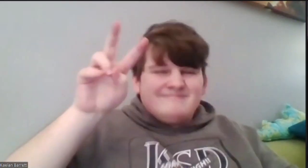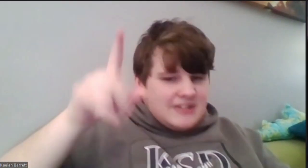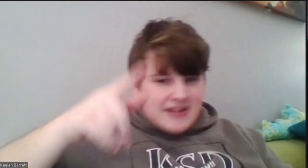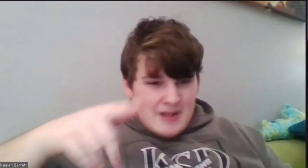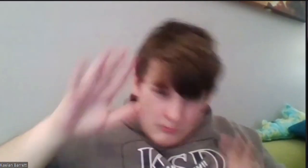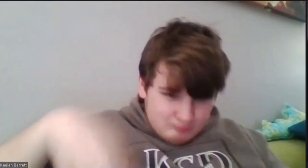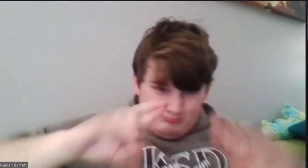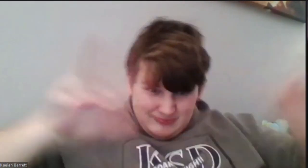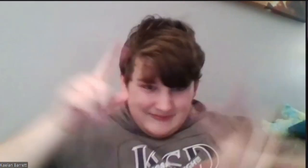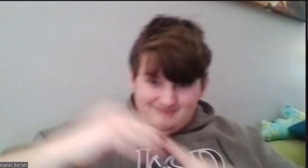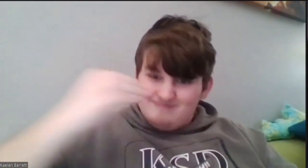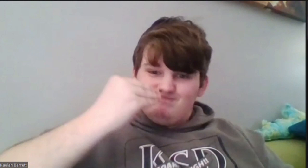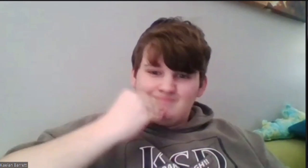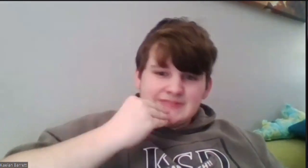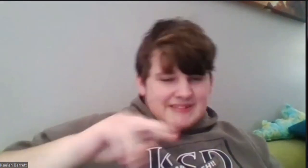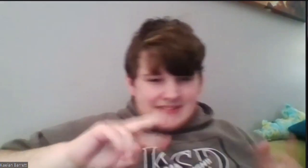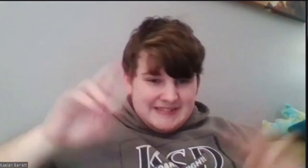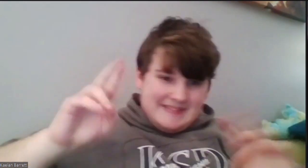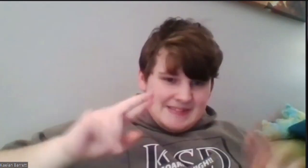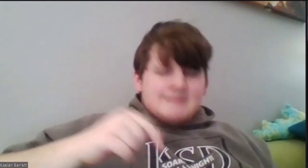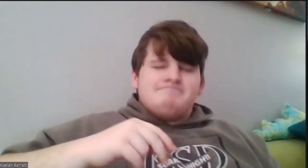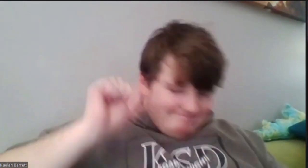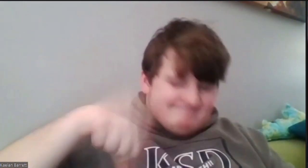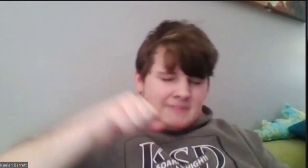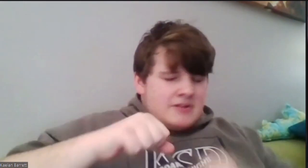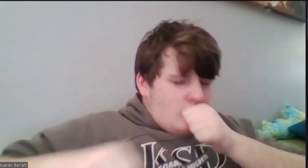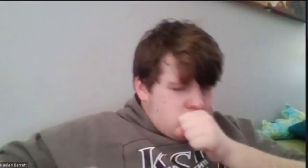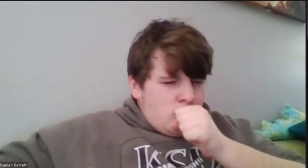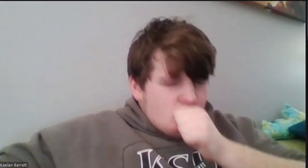His dad comes over, you know, ruffles his hair. And they're ready to eat.